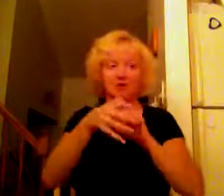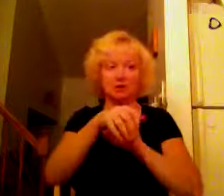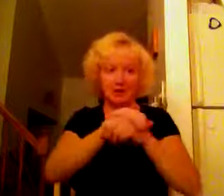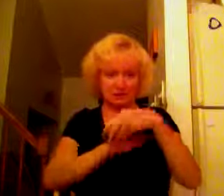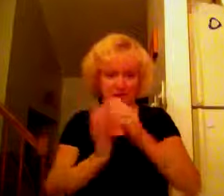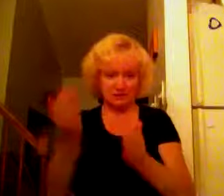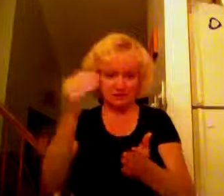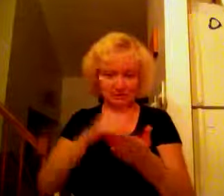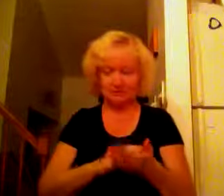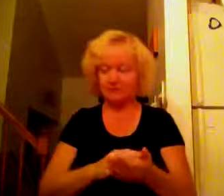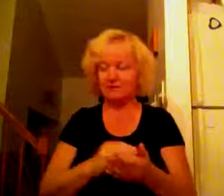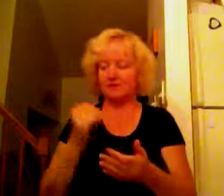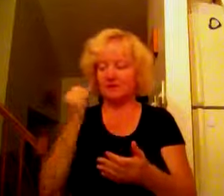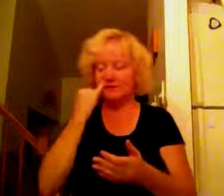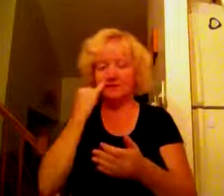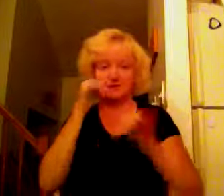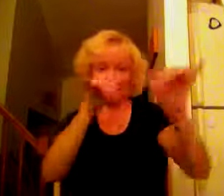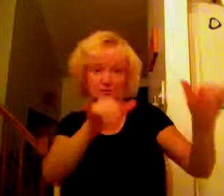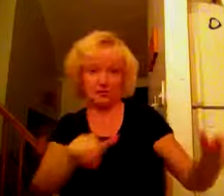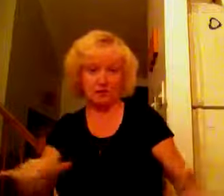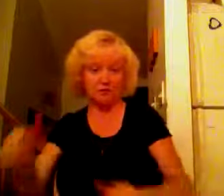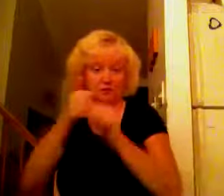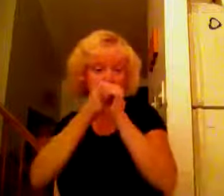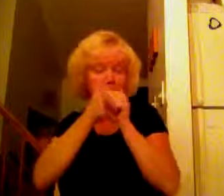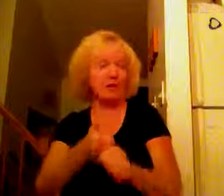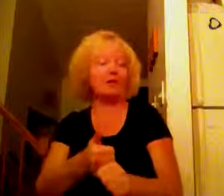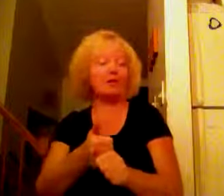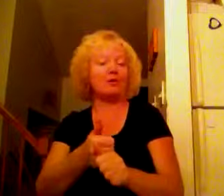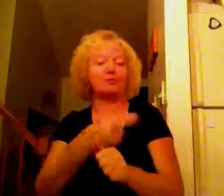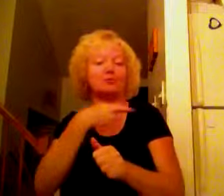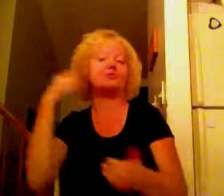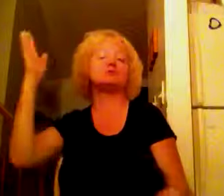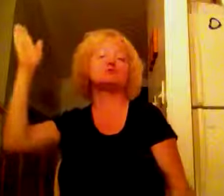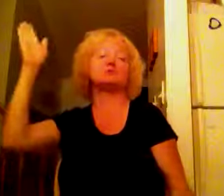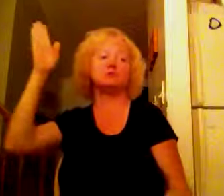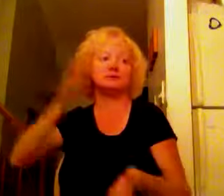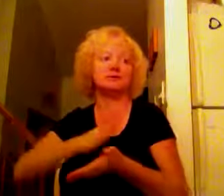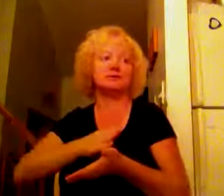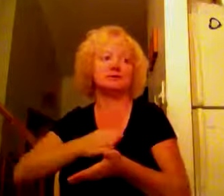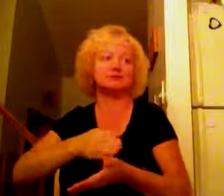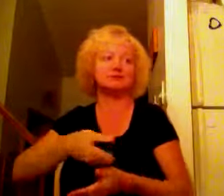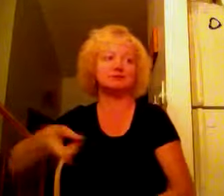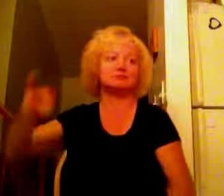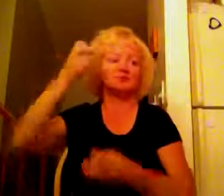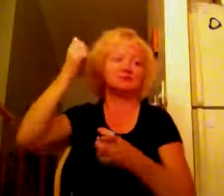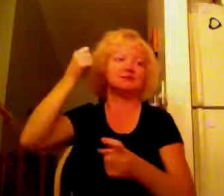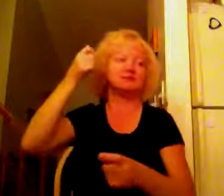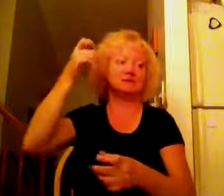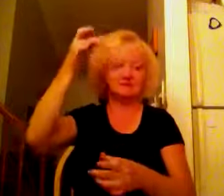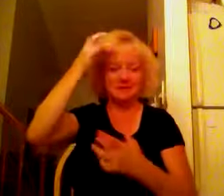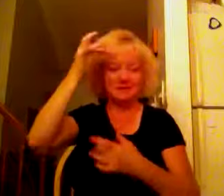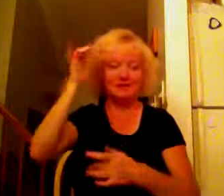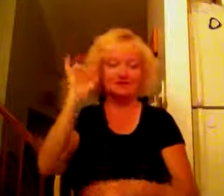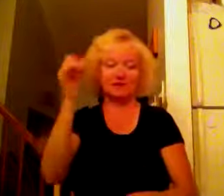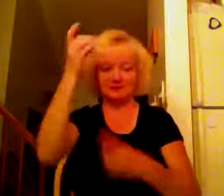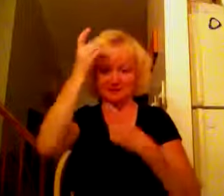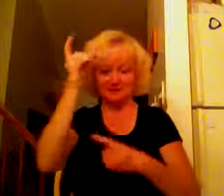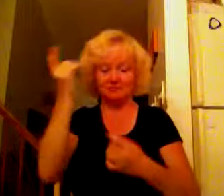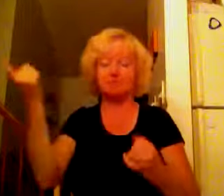procedure, you can significantly reduce your chances of contracting an infectious disease where you work. Today, through education and training and